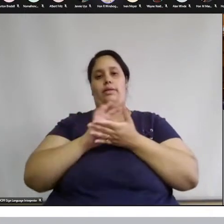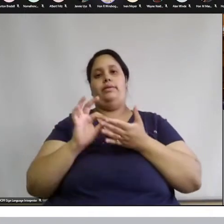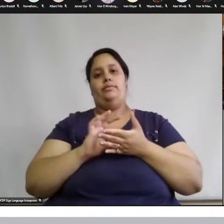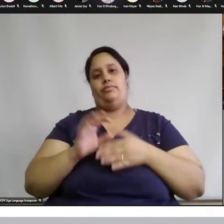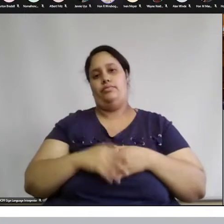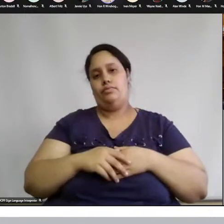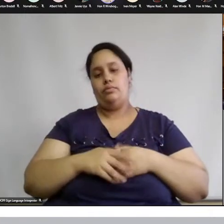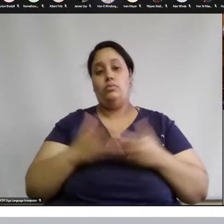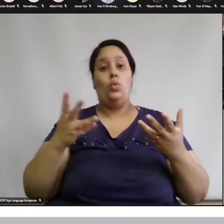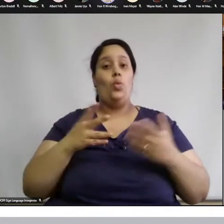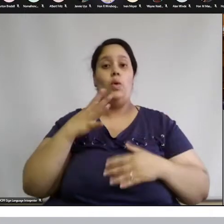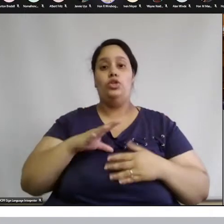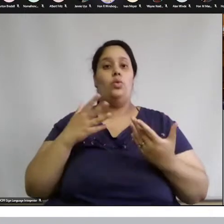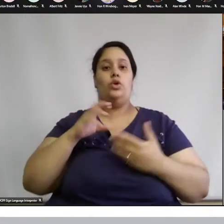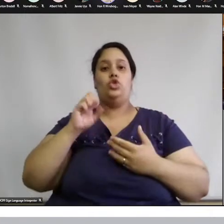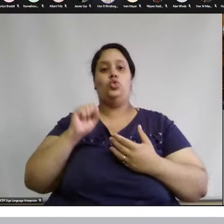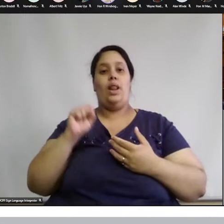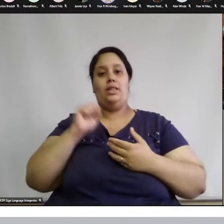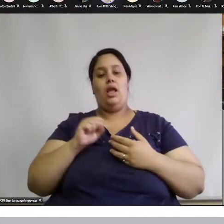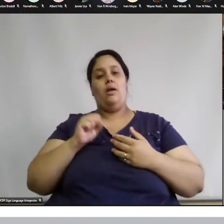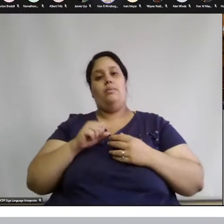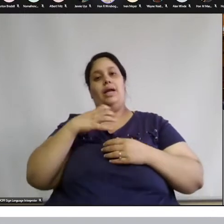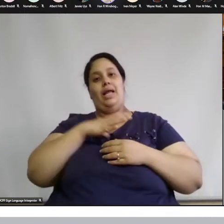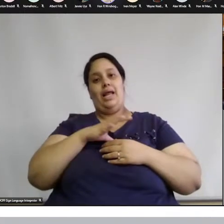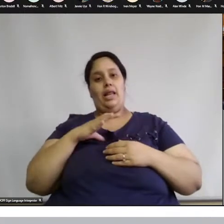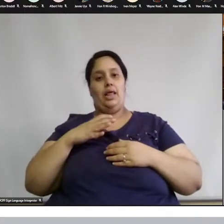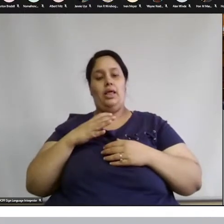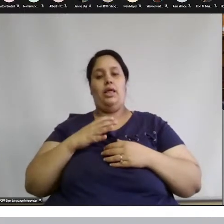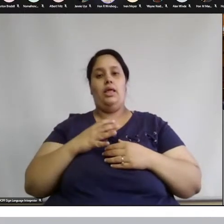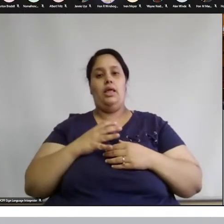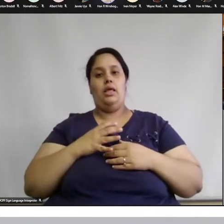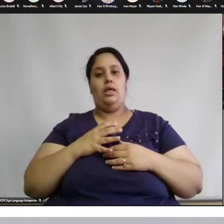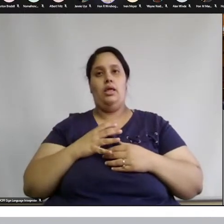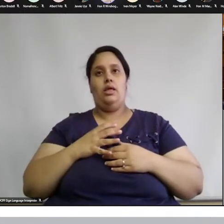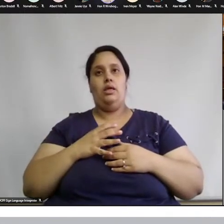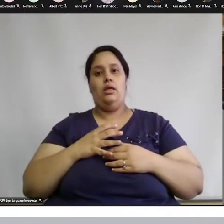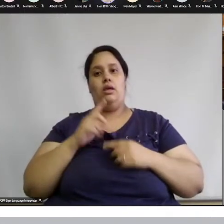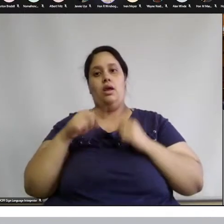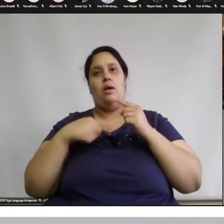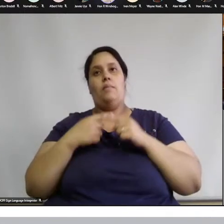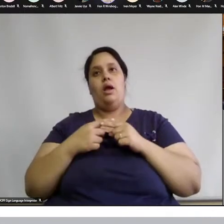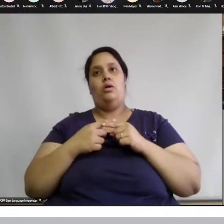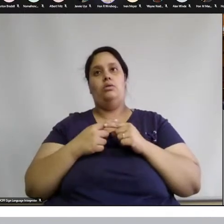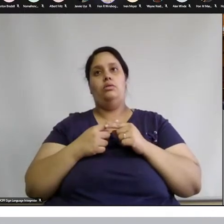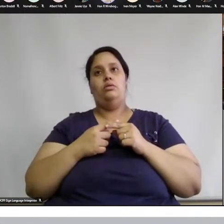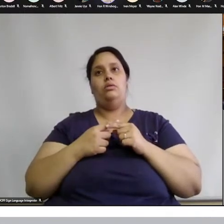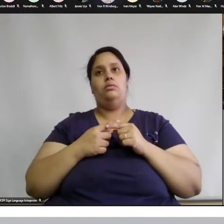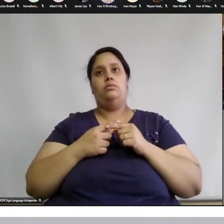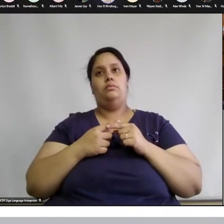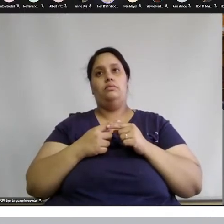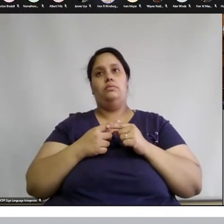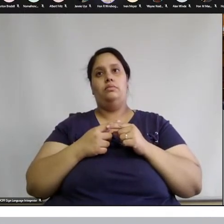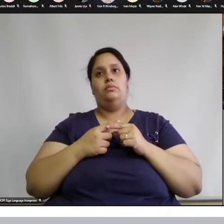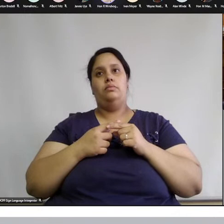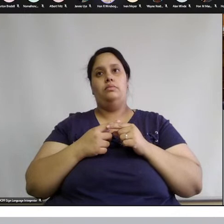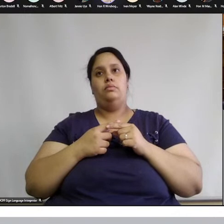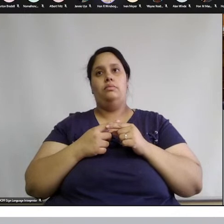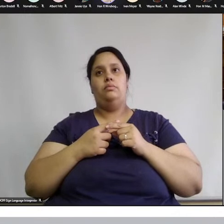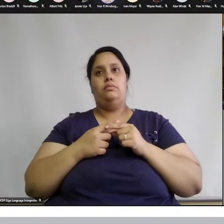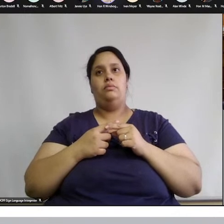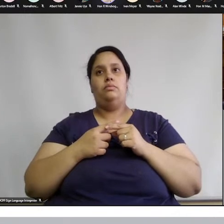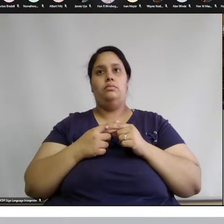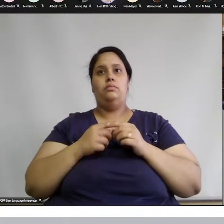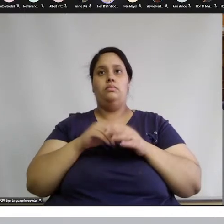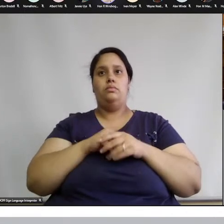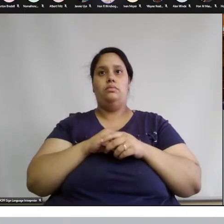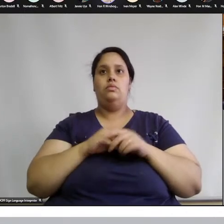Where was she at the Swellendam Rayton Clinic about insufficient space in the clinic and the clinic